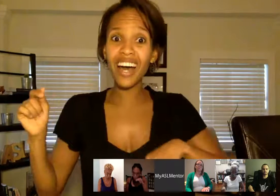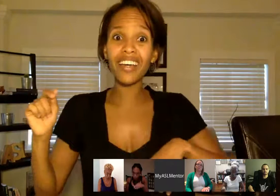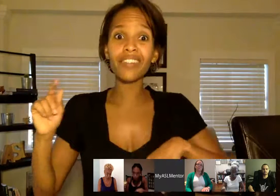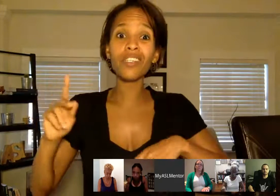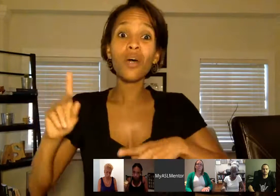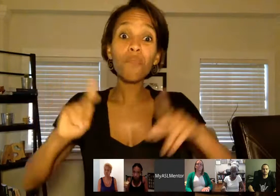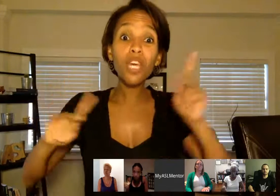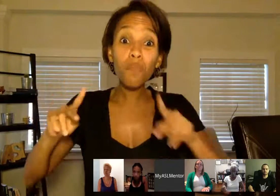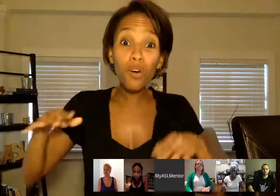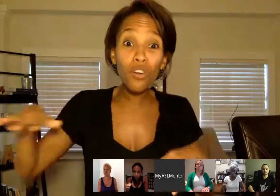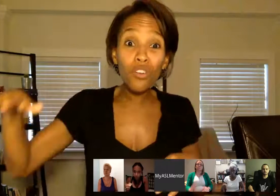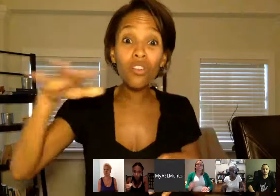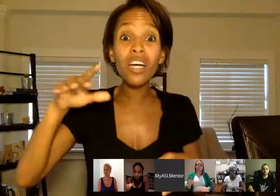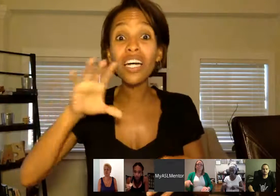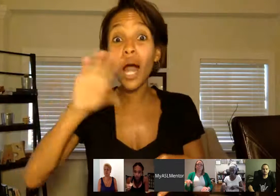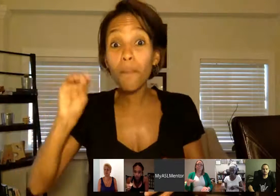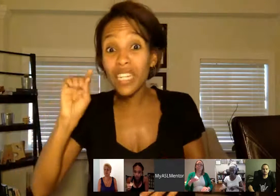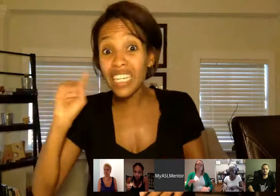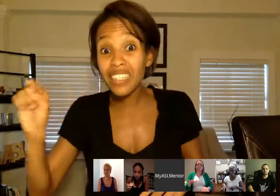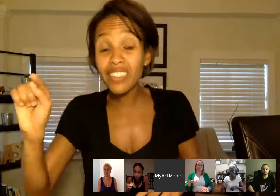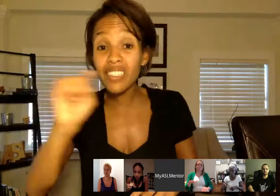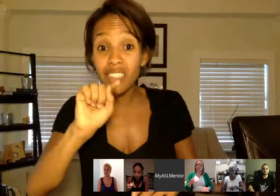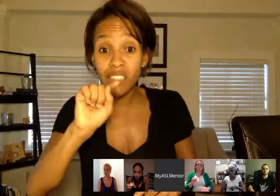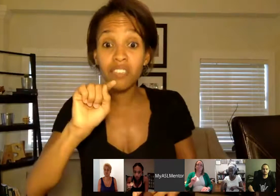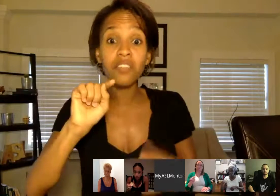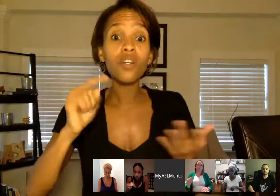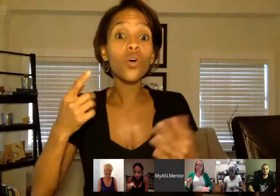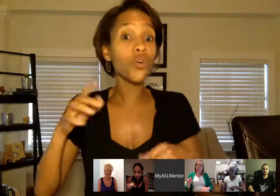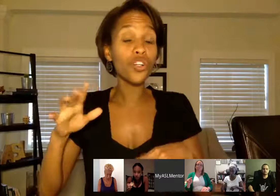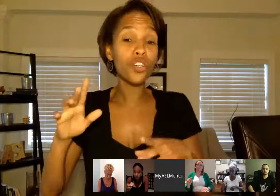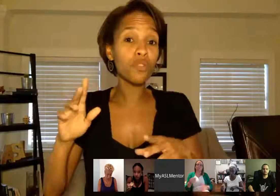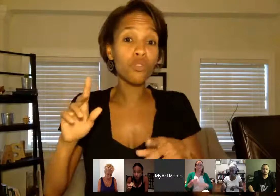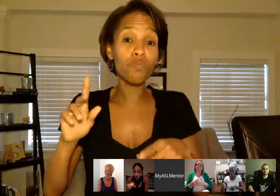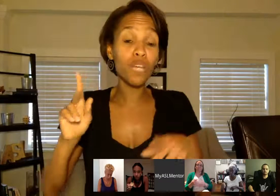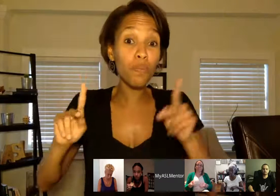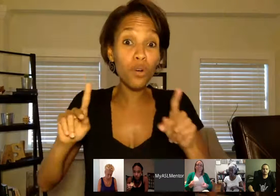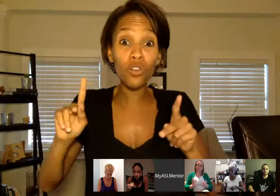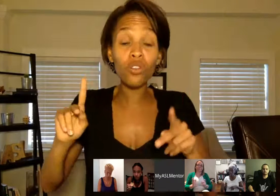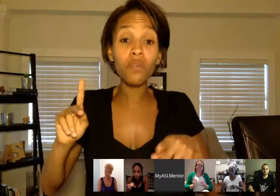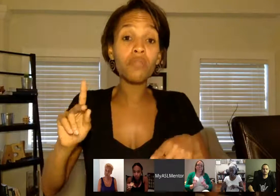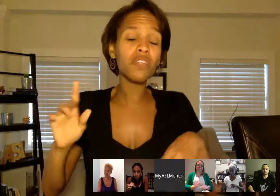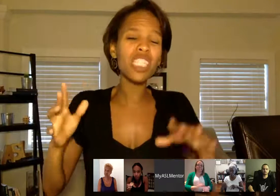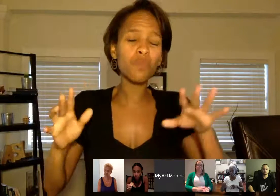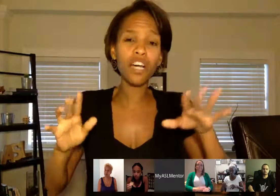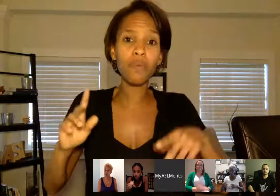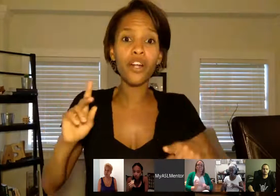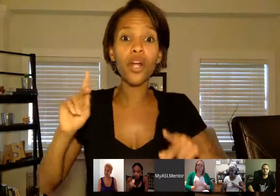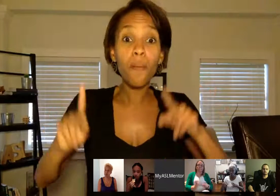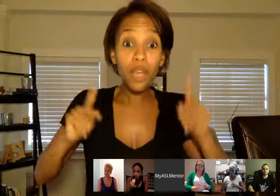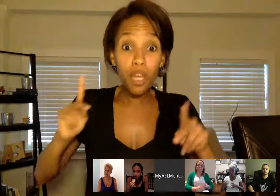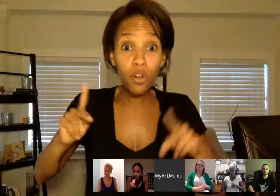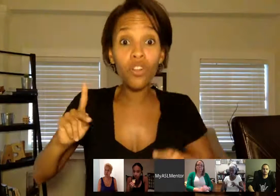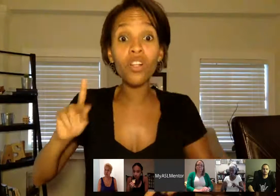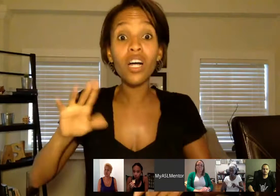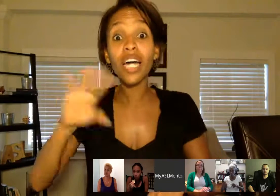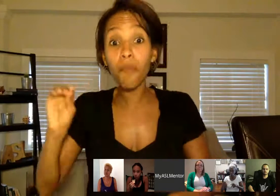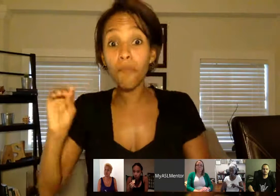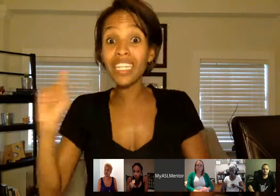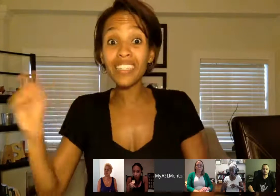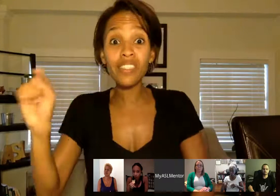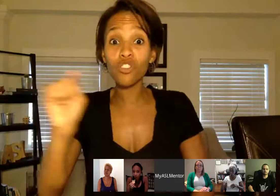I signed people, companies, or you could do people. This is probably better.